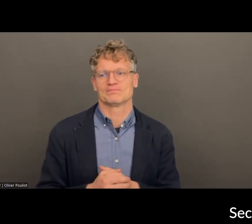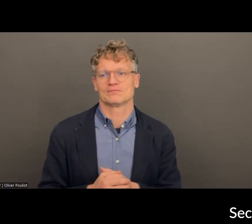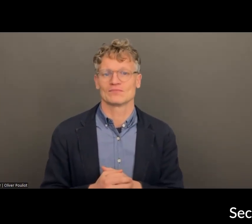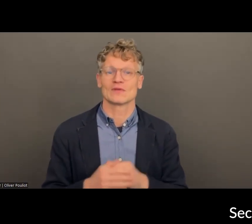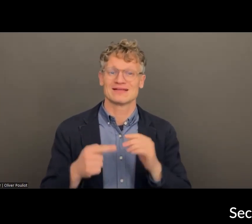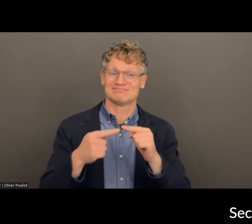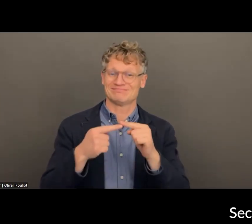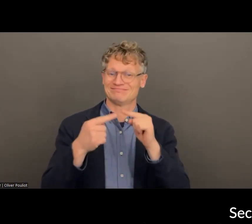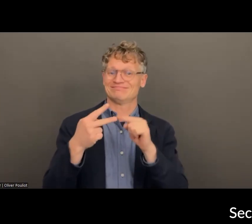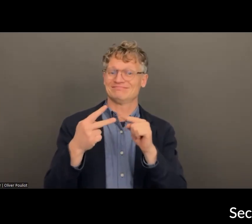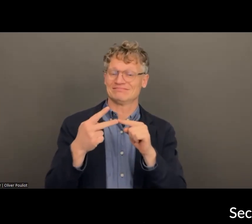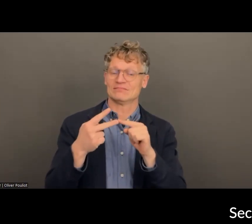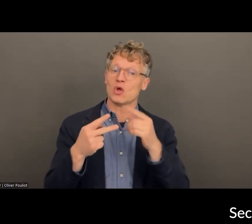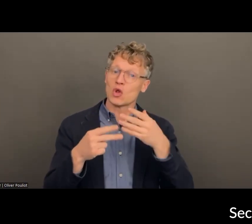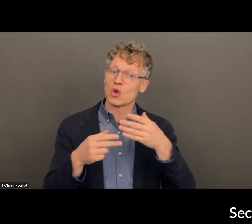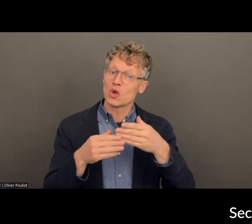Second, we learn